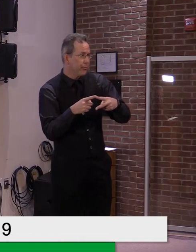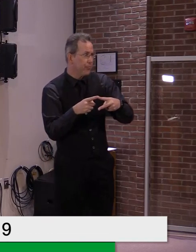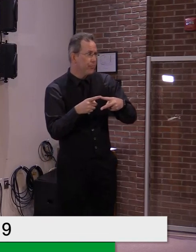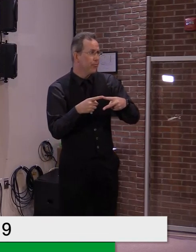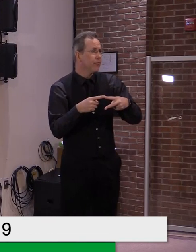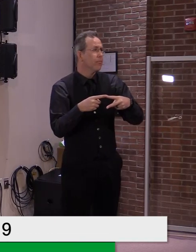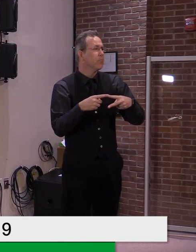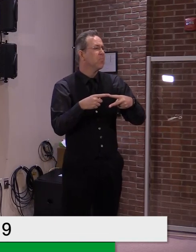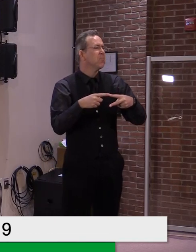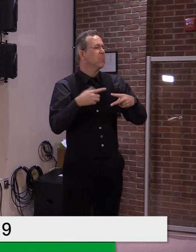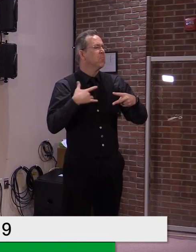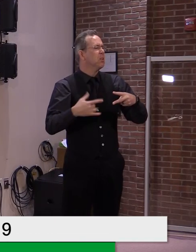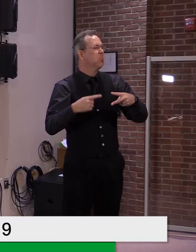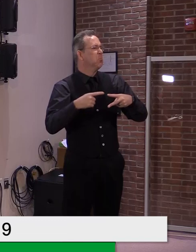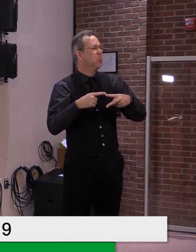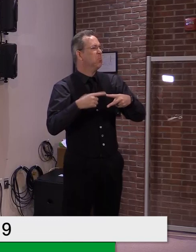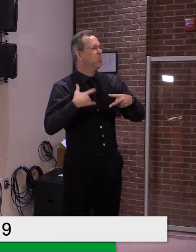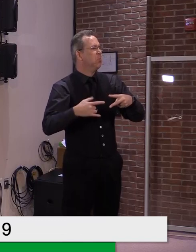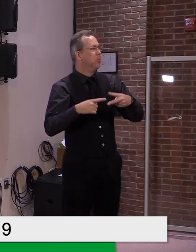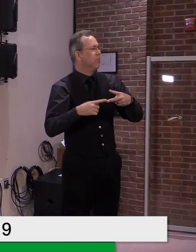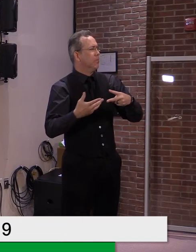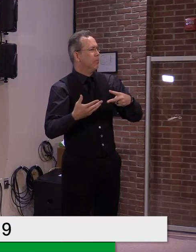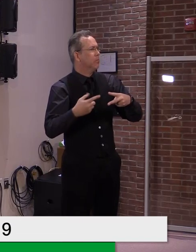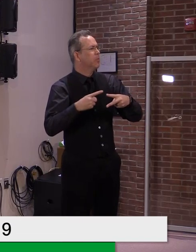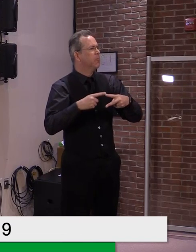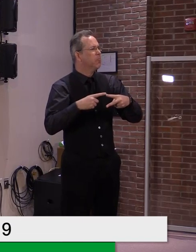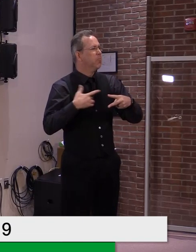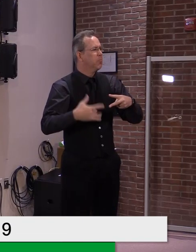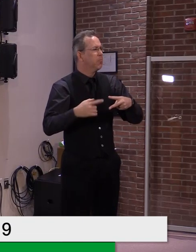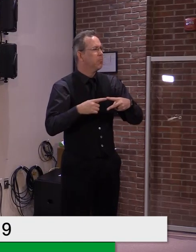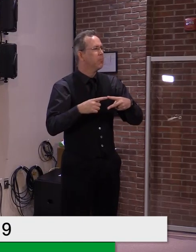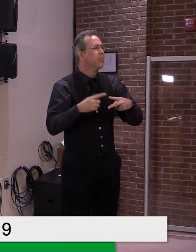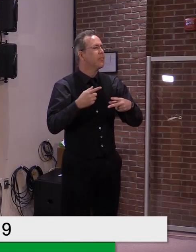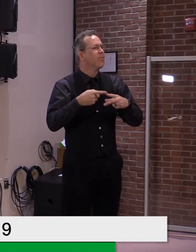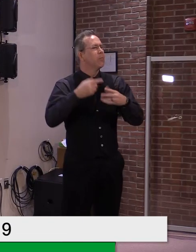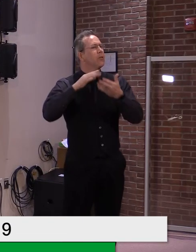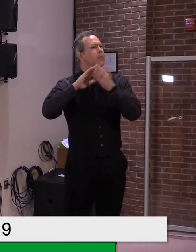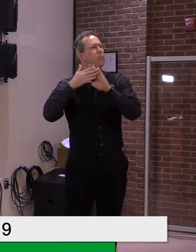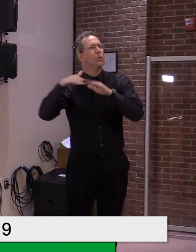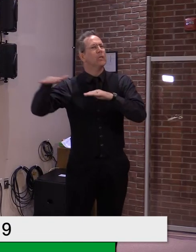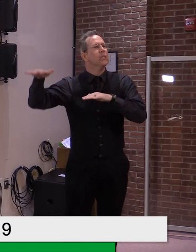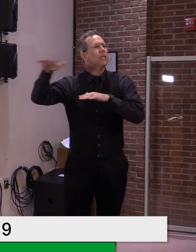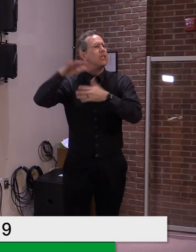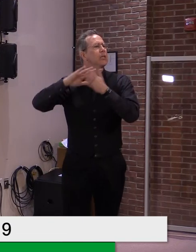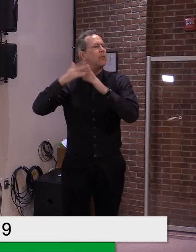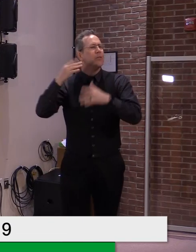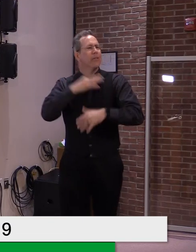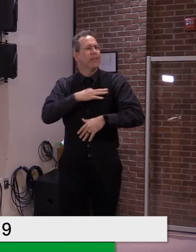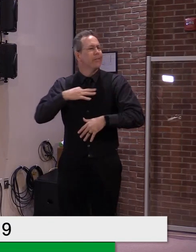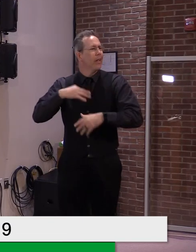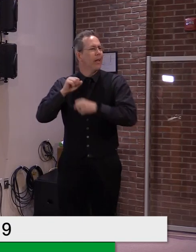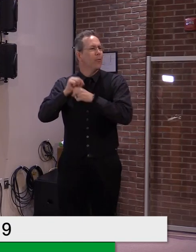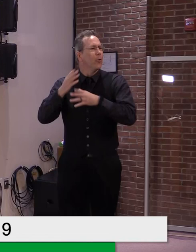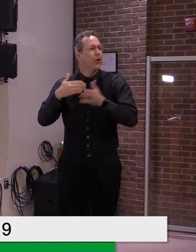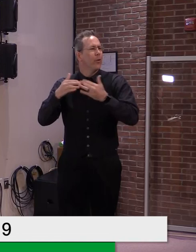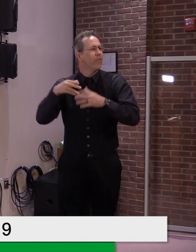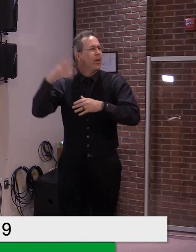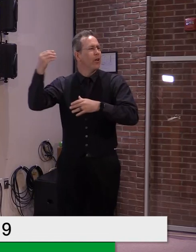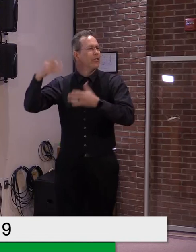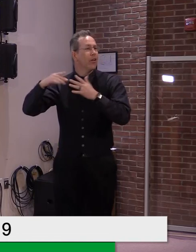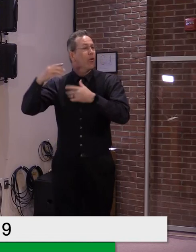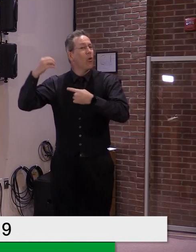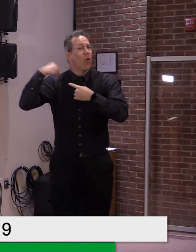theory, is that it came in from the outside through a correctional officer. I said another working theory is